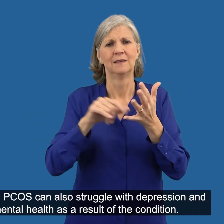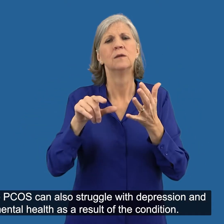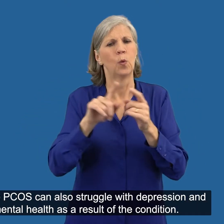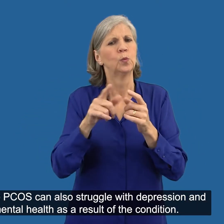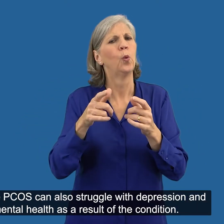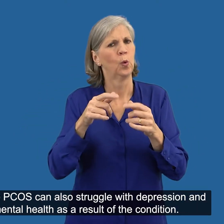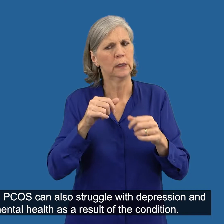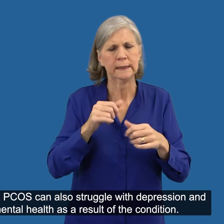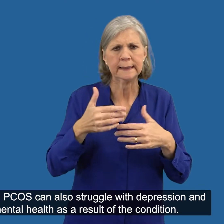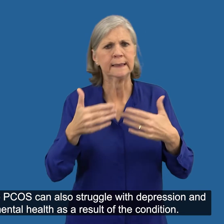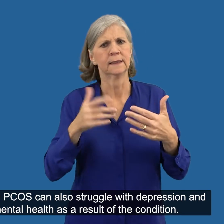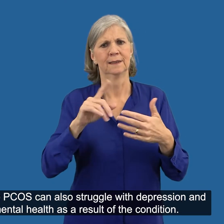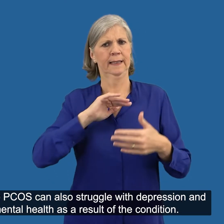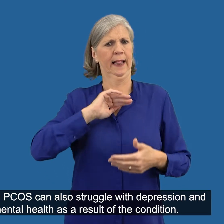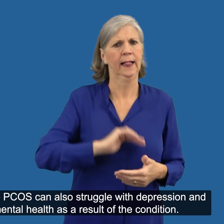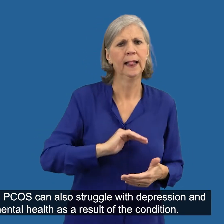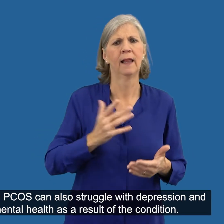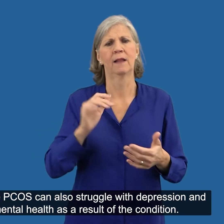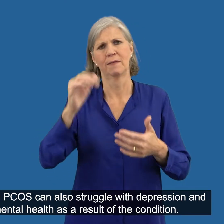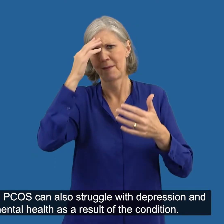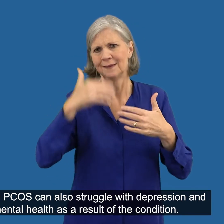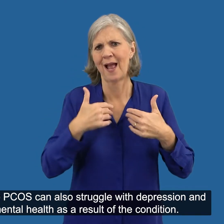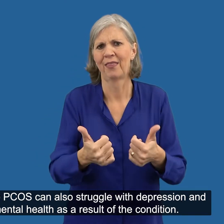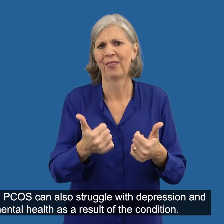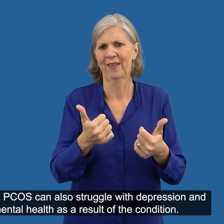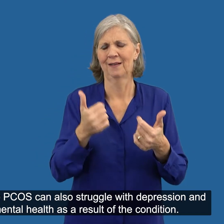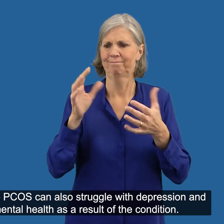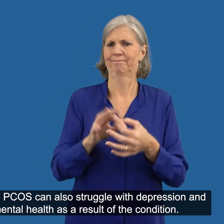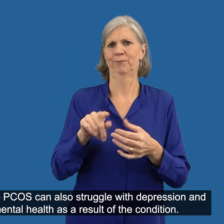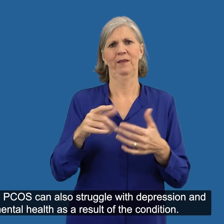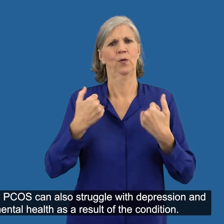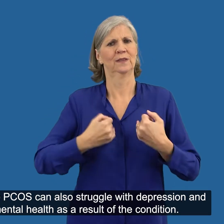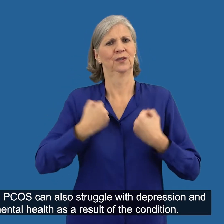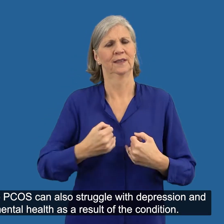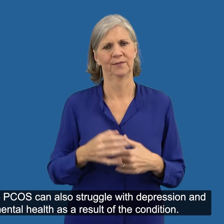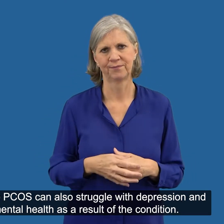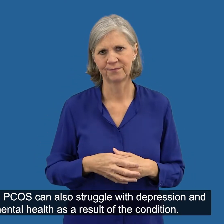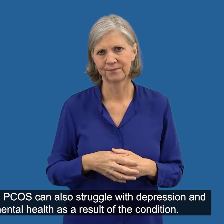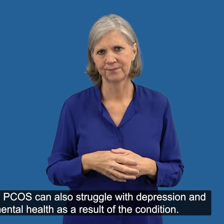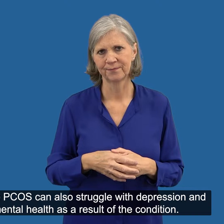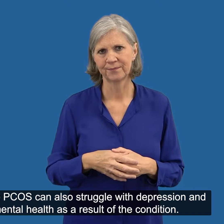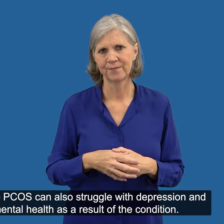People who have PCOS can also struggle with depression and with their mental health as a result of the condition.